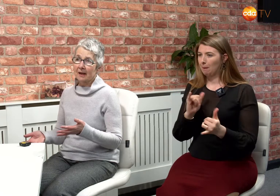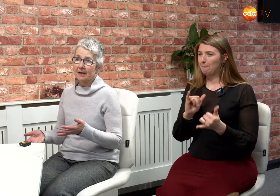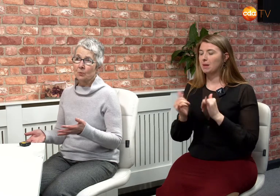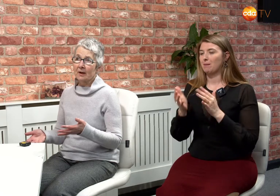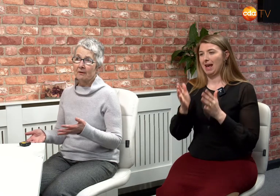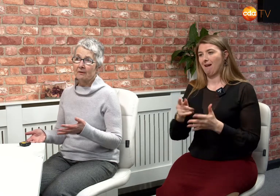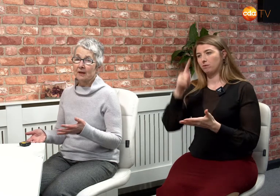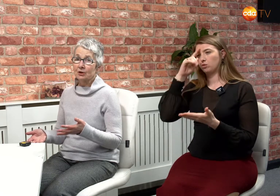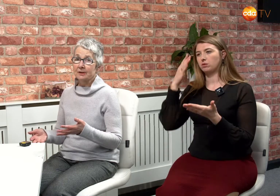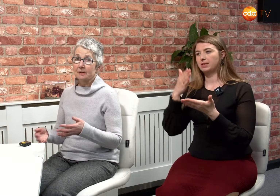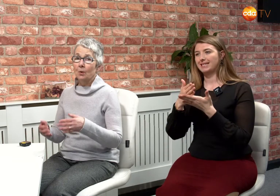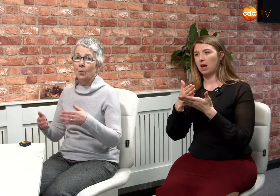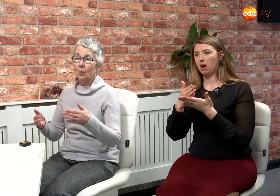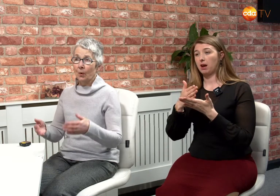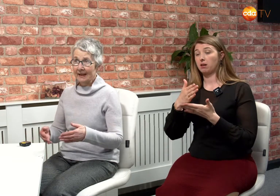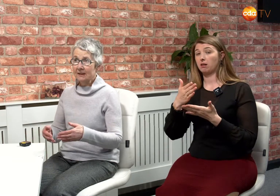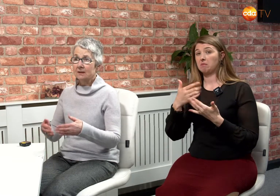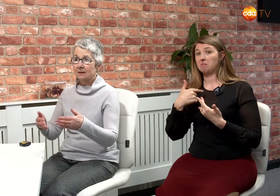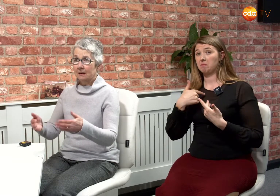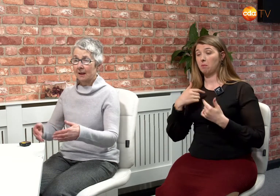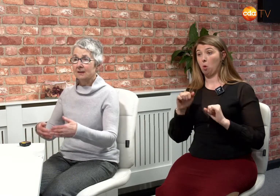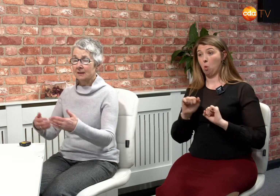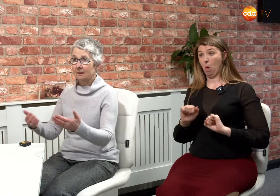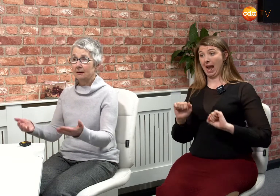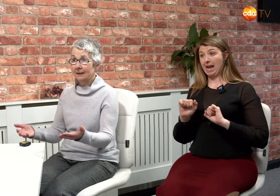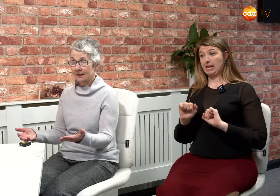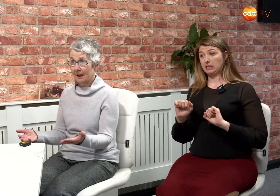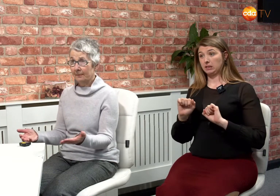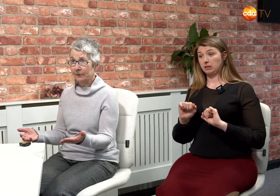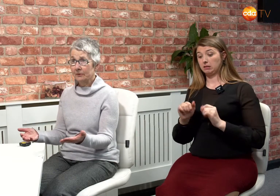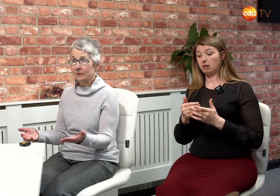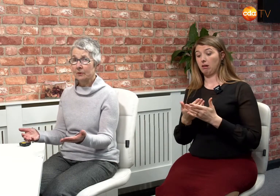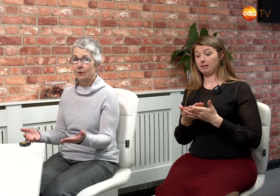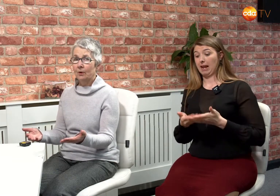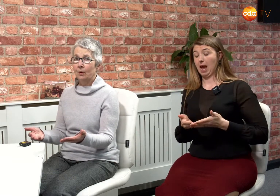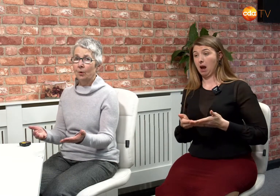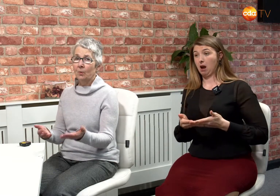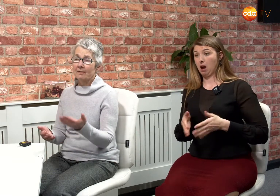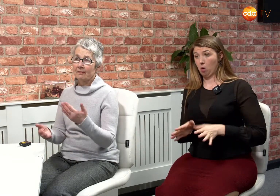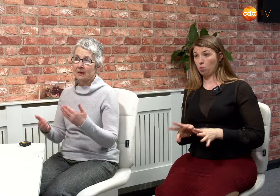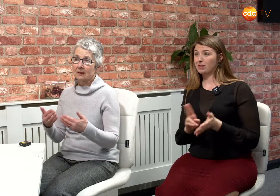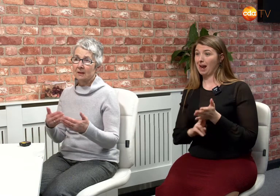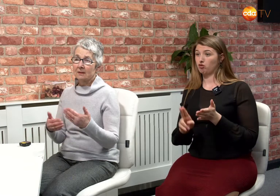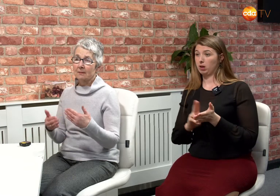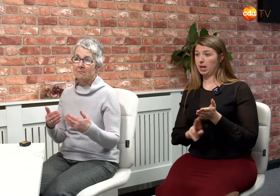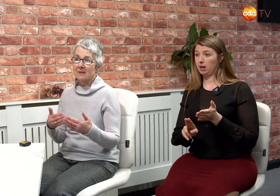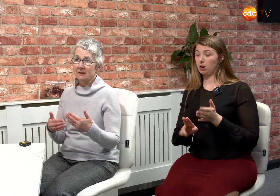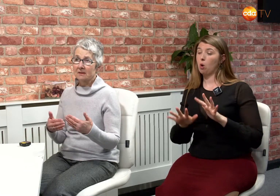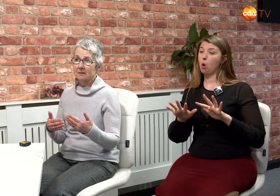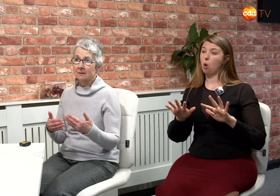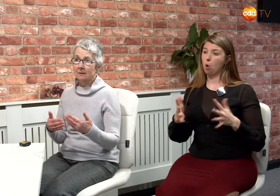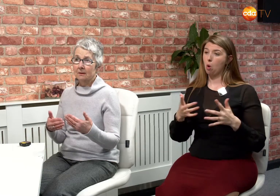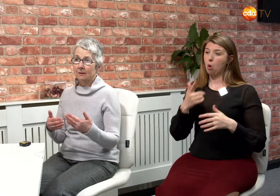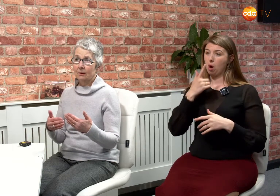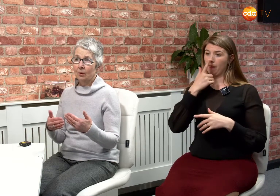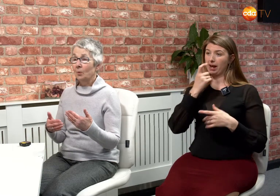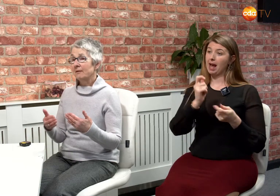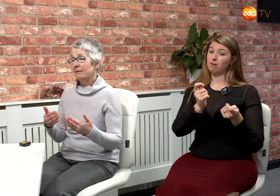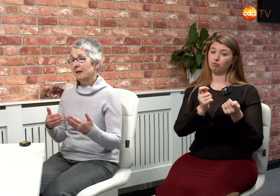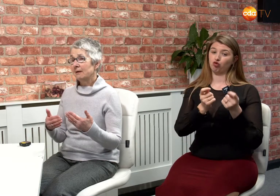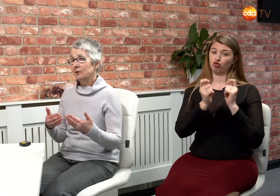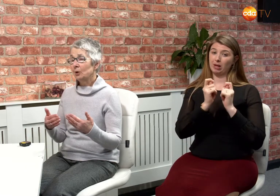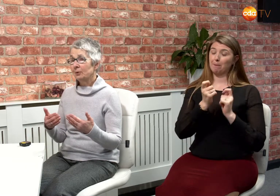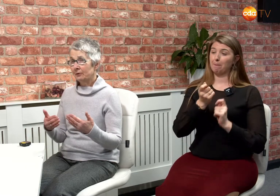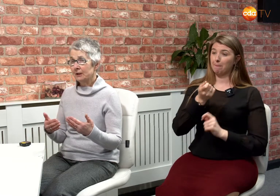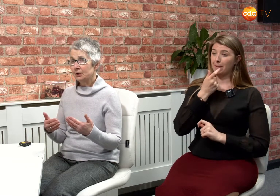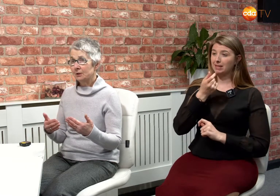to decide whether they just wait until it happens, or whether they take some medicine, or